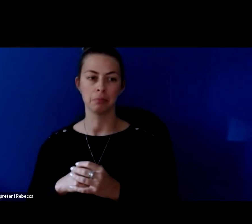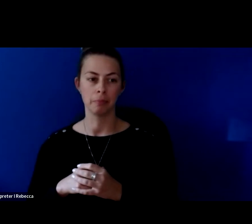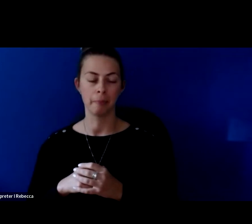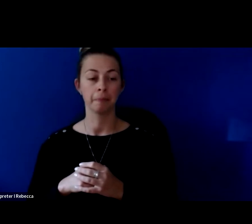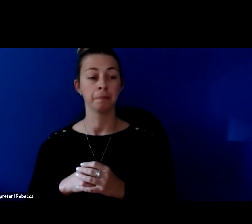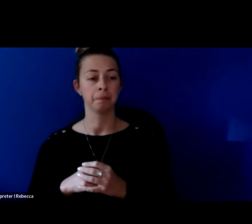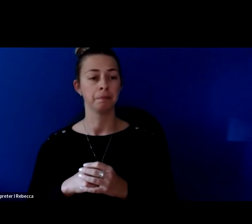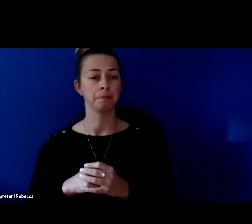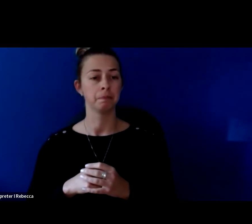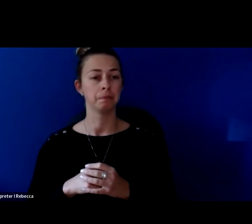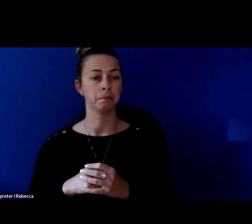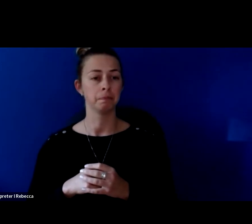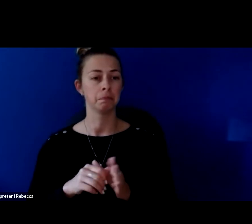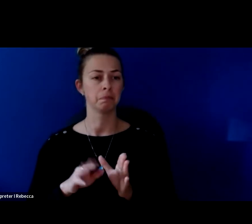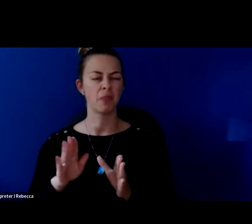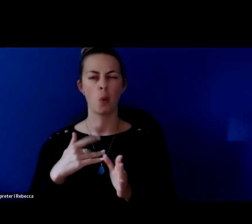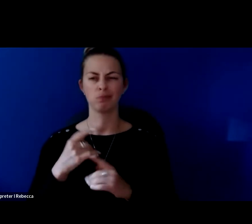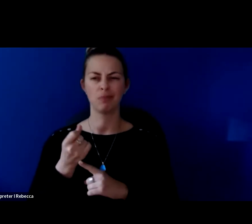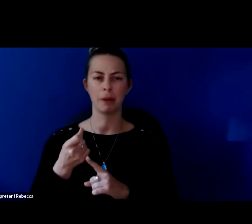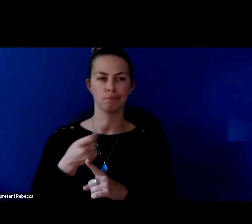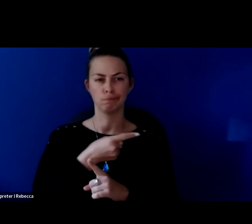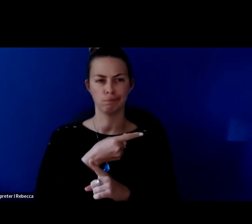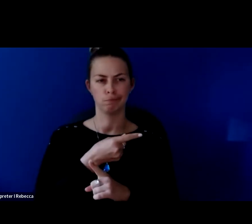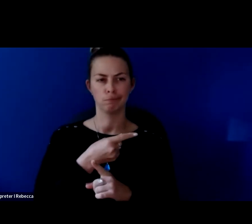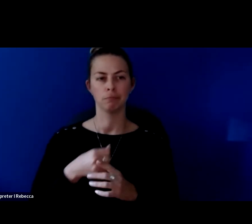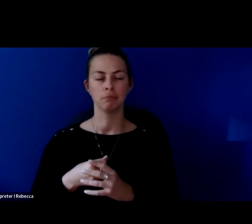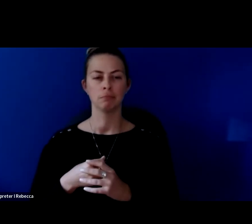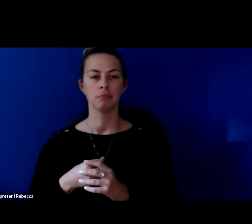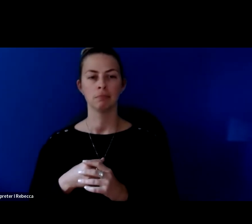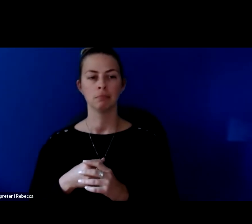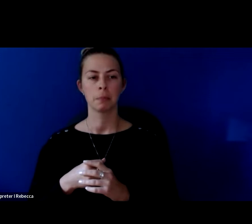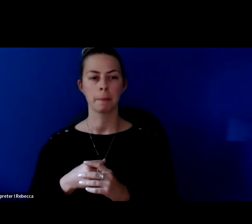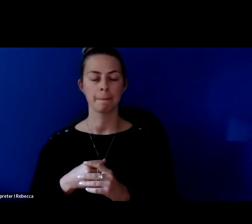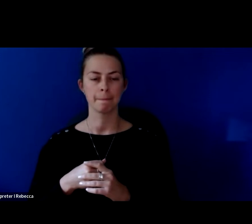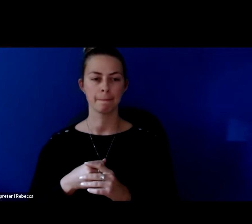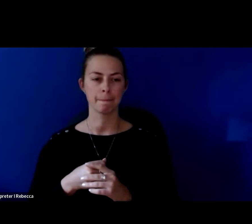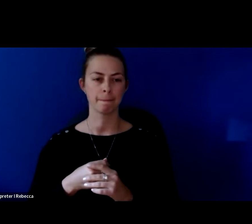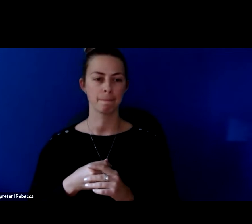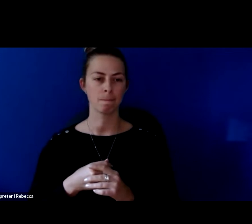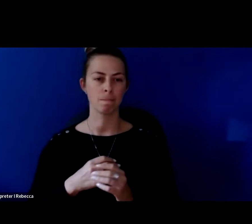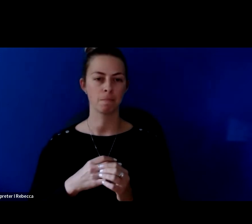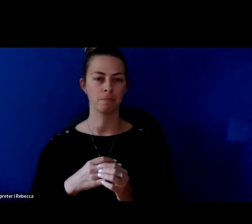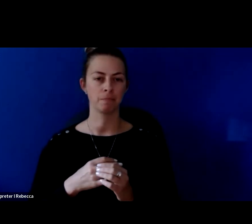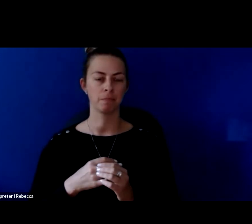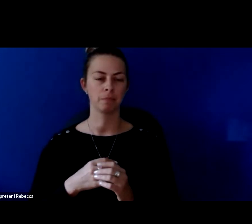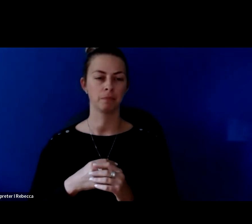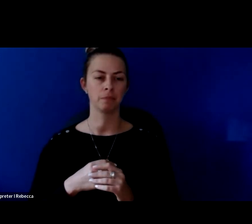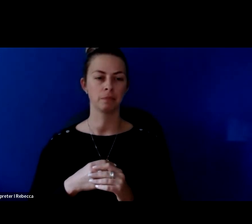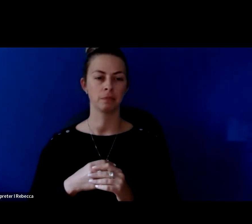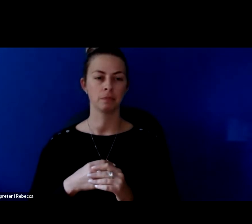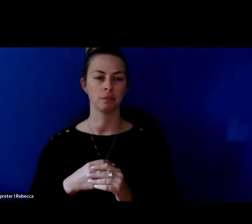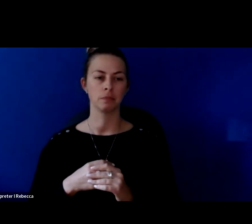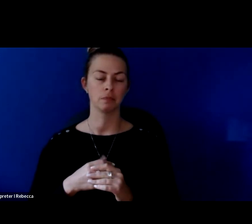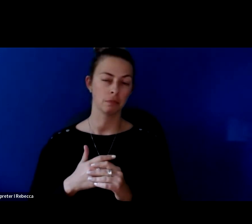I may take a tangent on what you're saying. I think that, whether or not this is a question of college